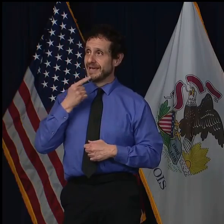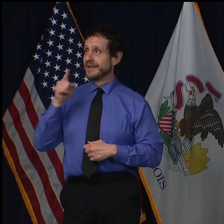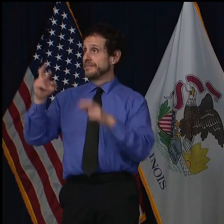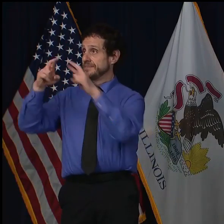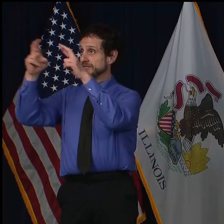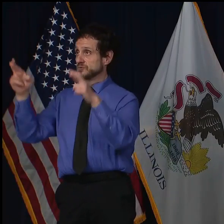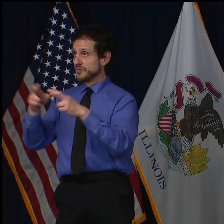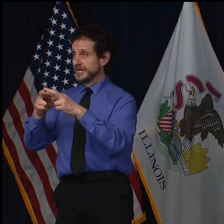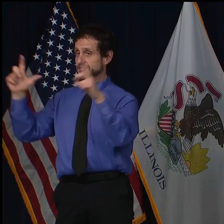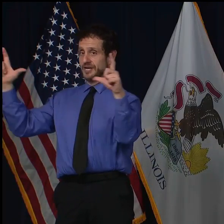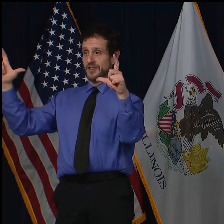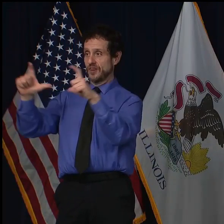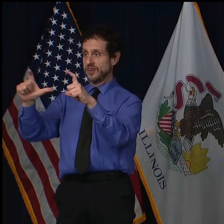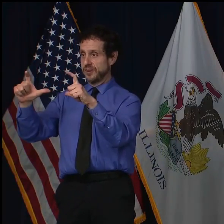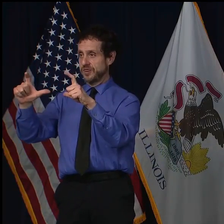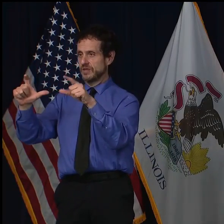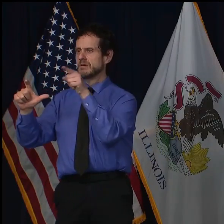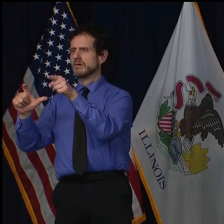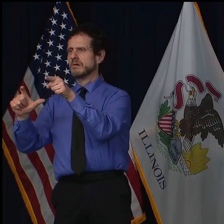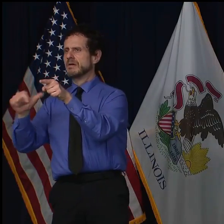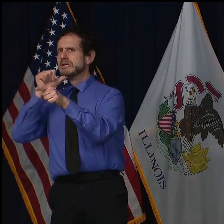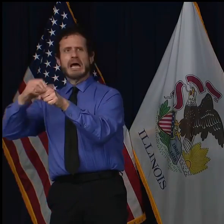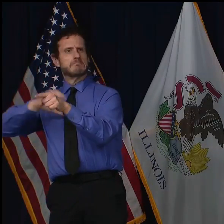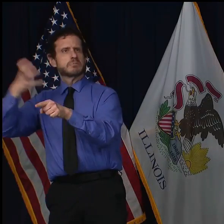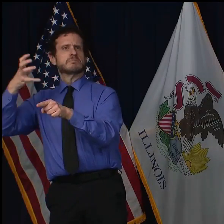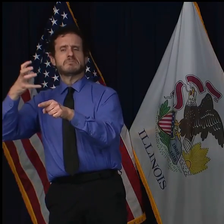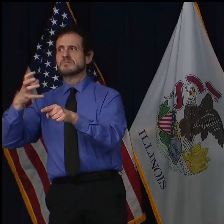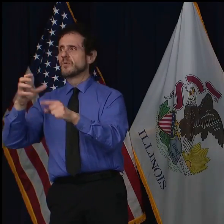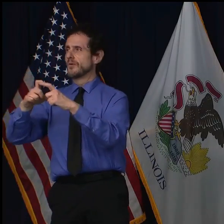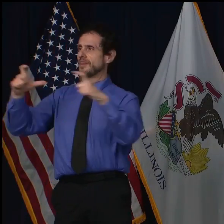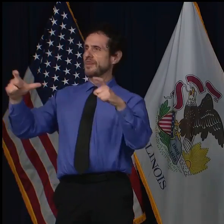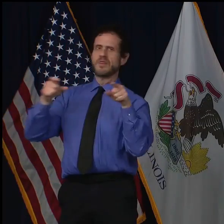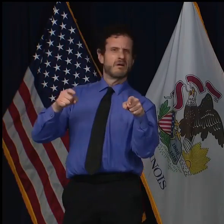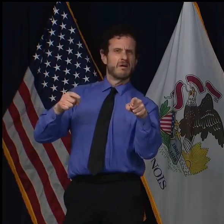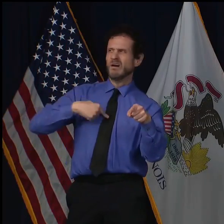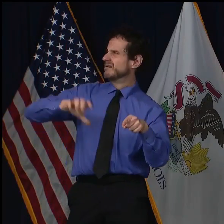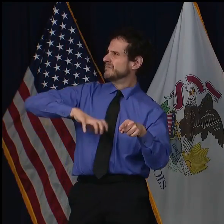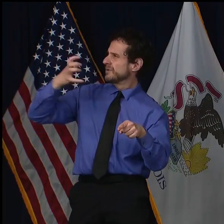everybody. But I'd also say that people who live in counties that are